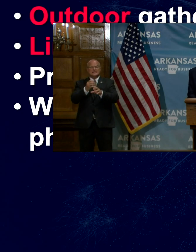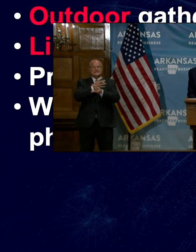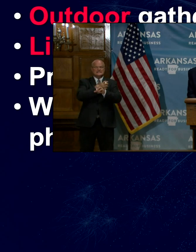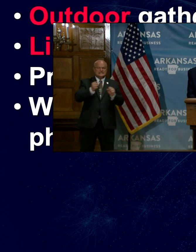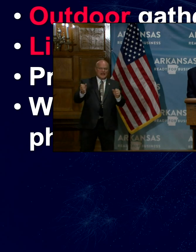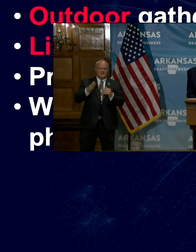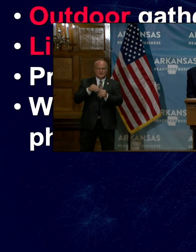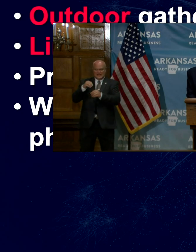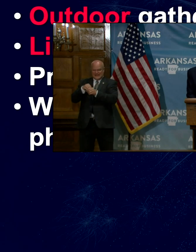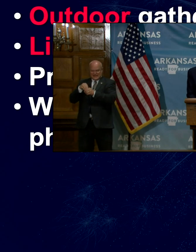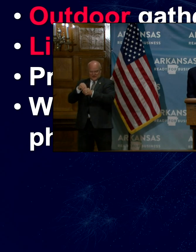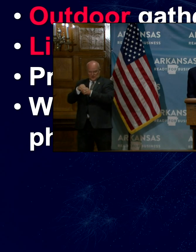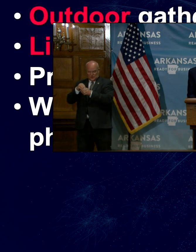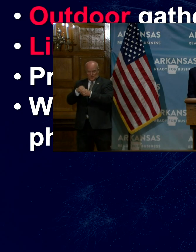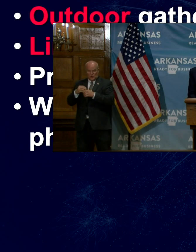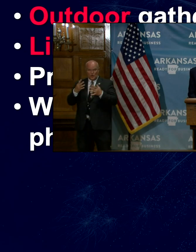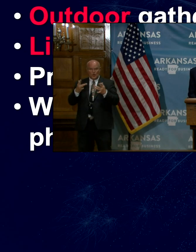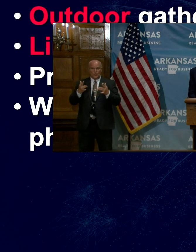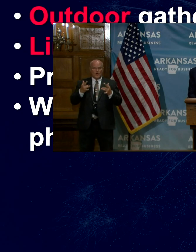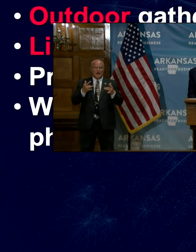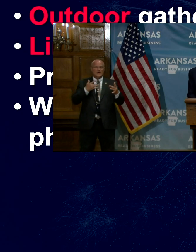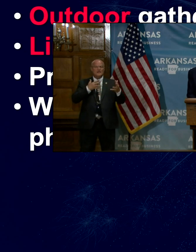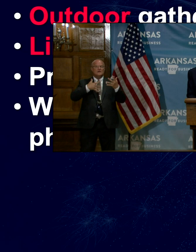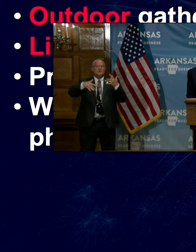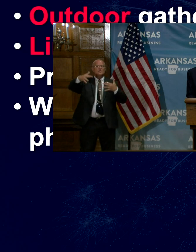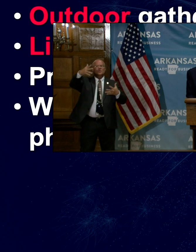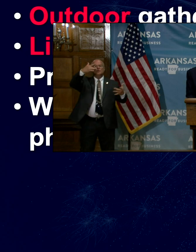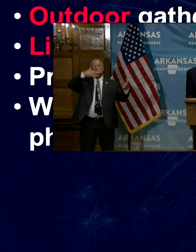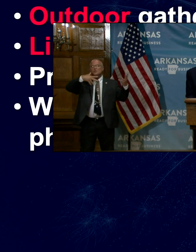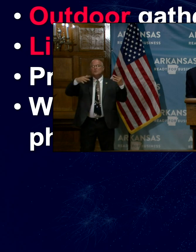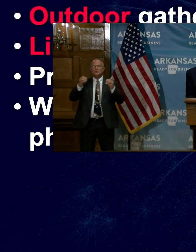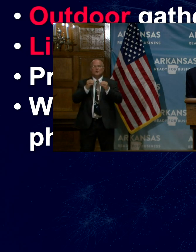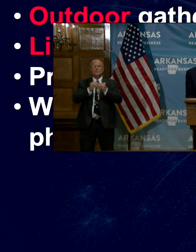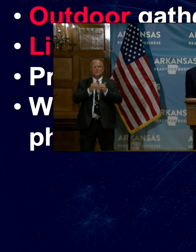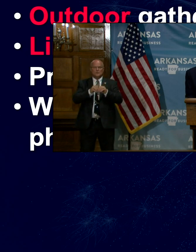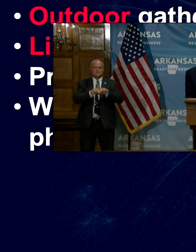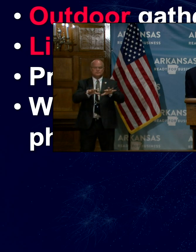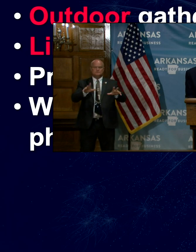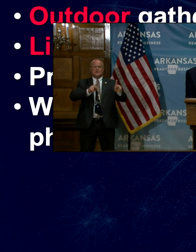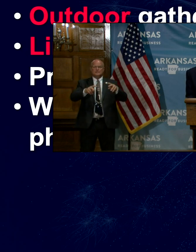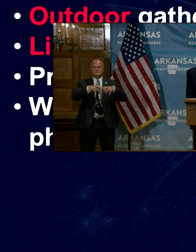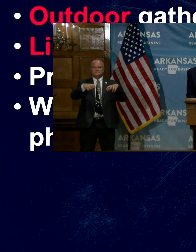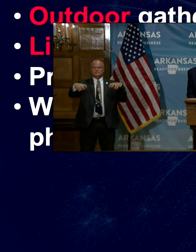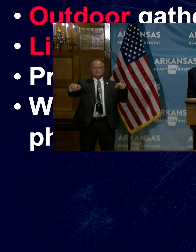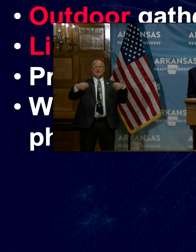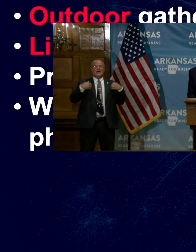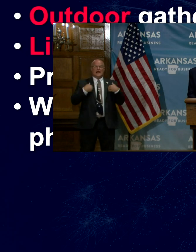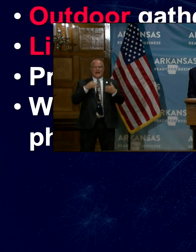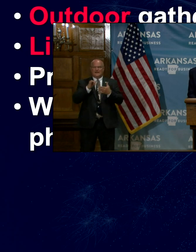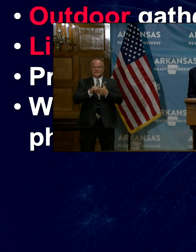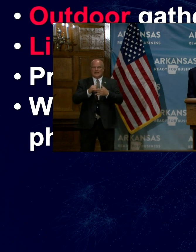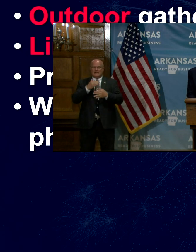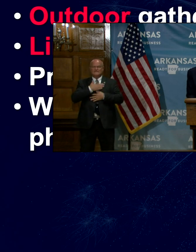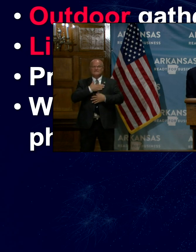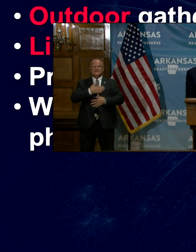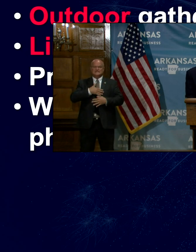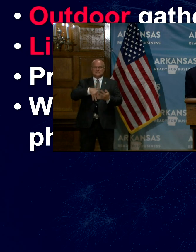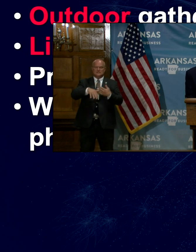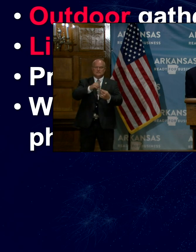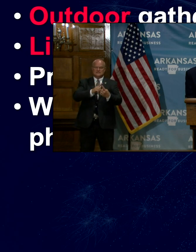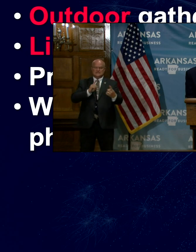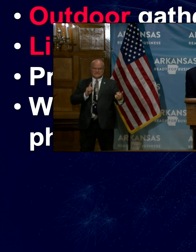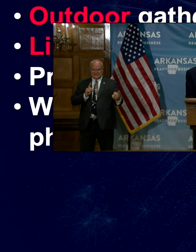indoor gatherings because there's greater ventilation, more opportunities spread out, and have that physical